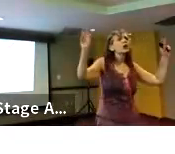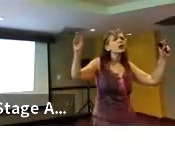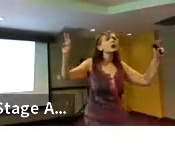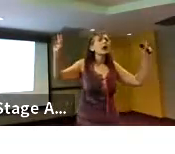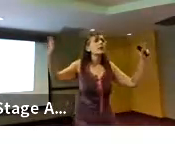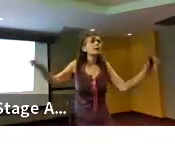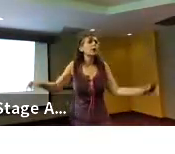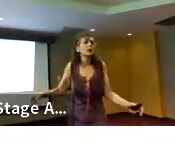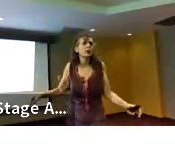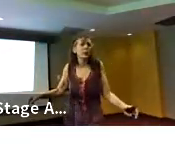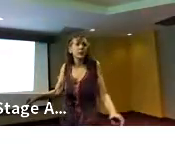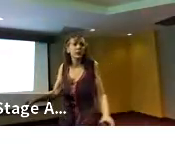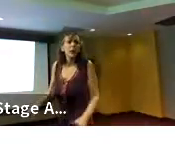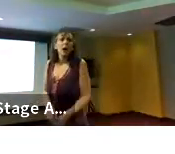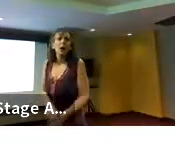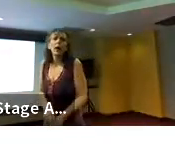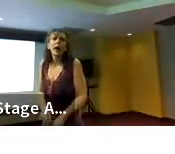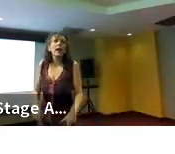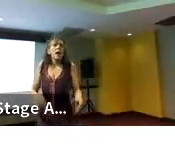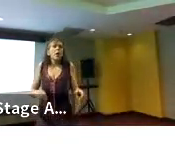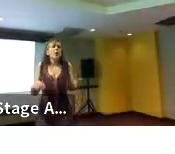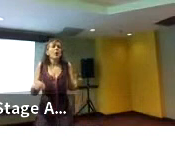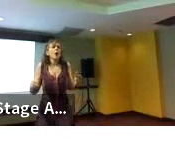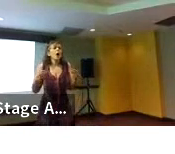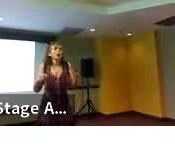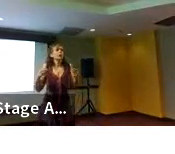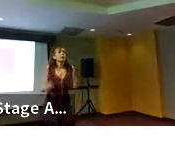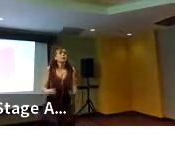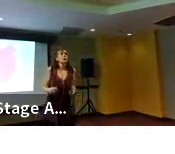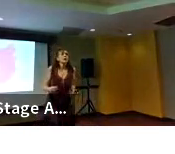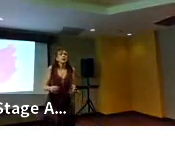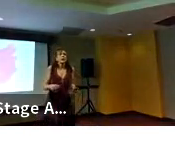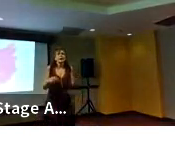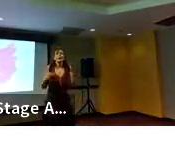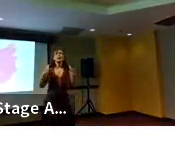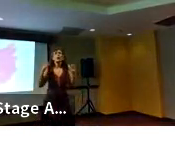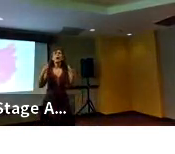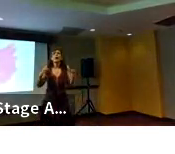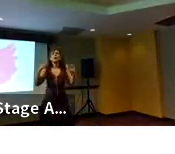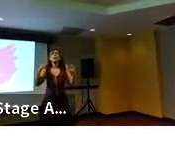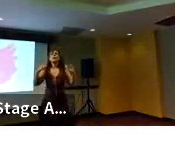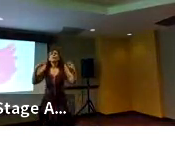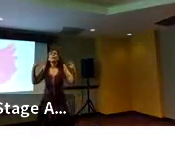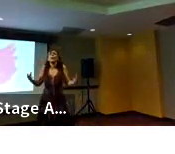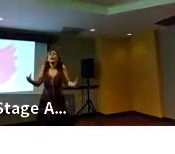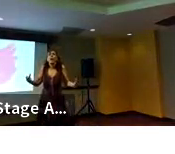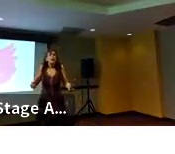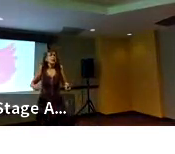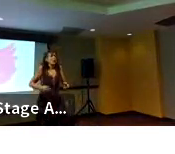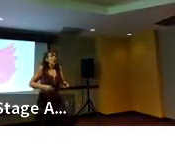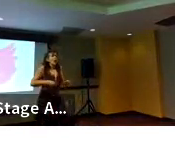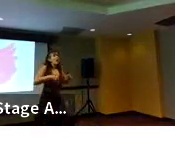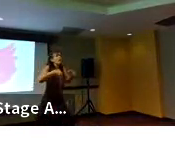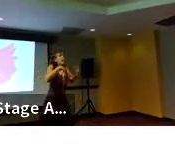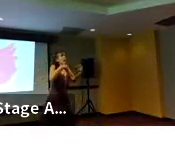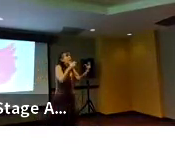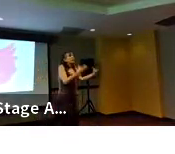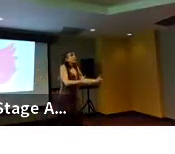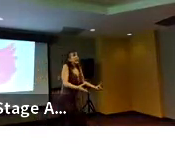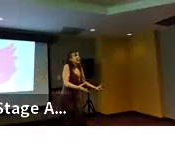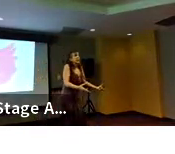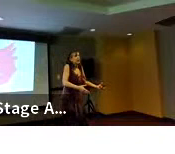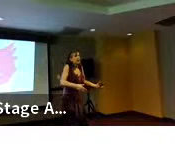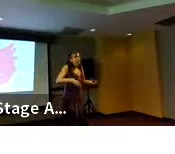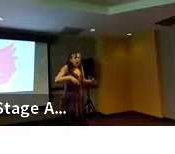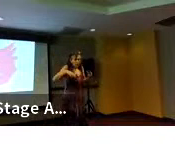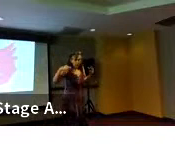what we call neurodivergent. Okay, we are different in the way we think, the way our